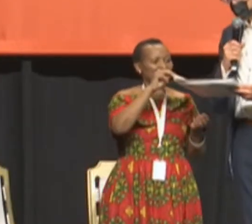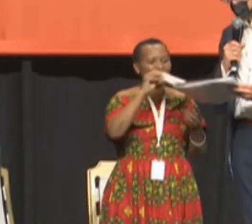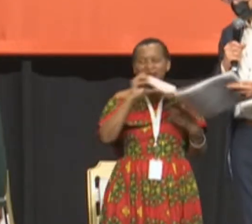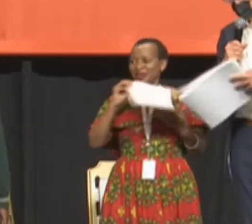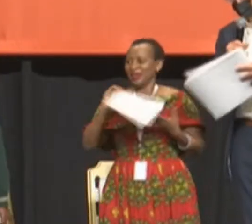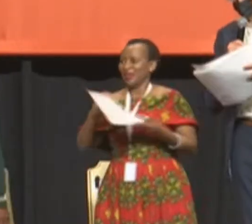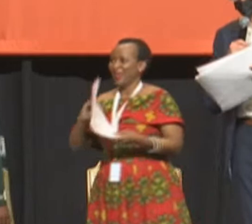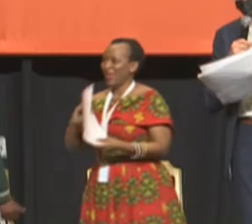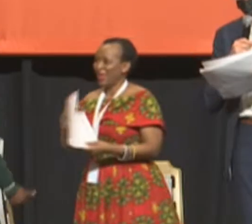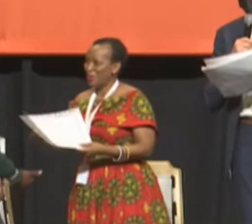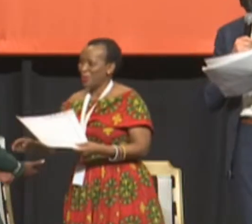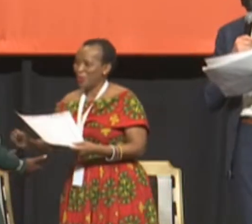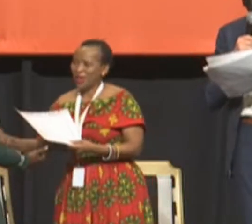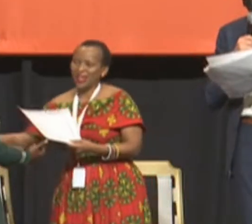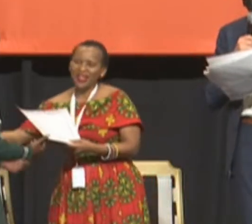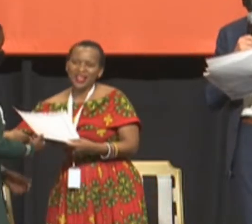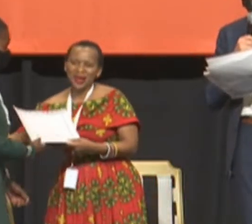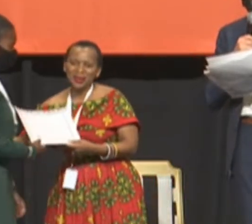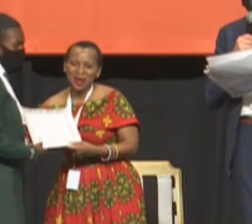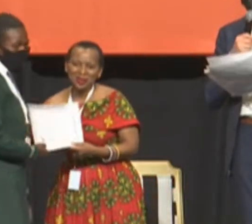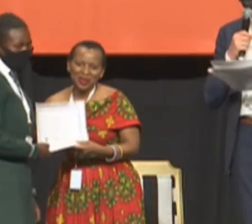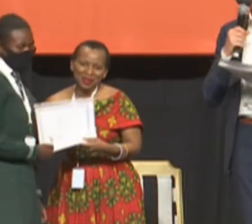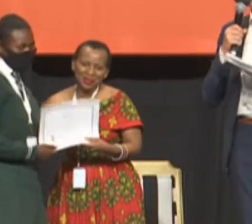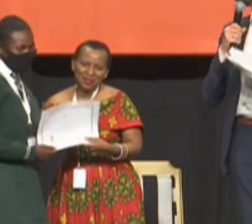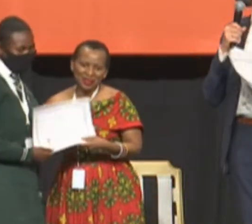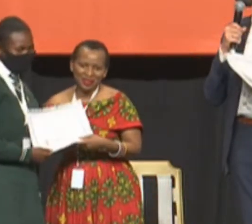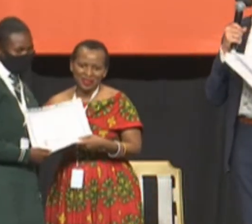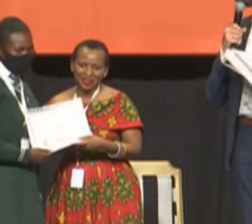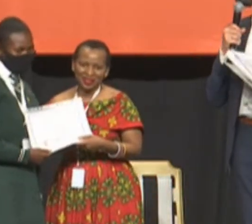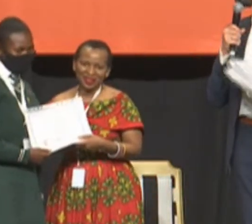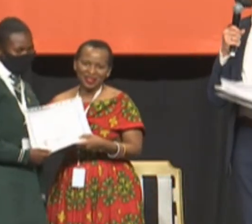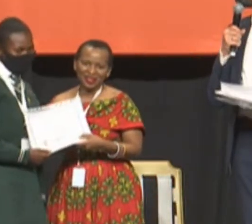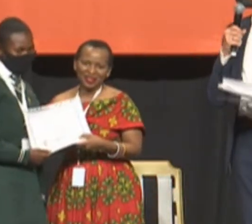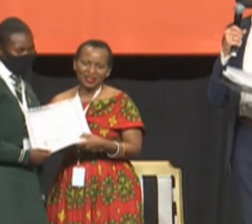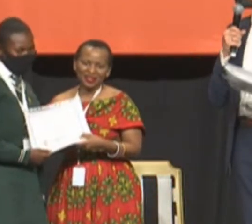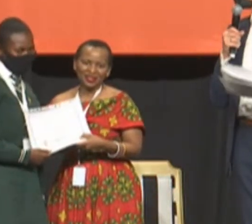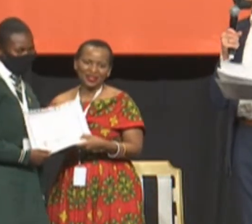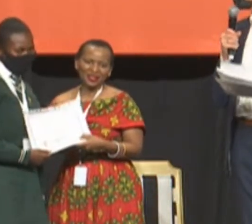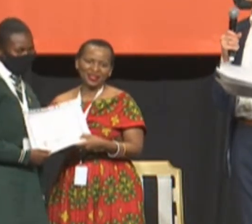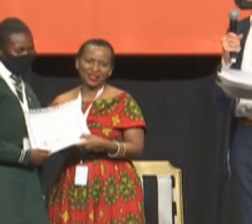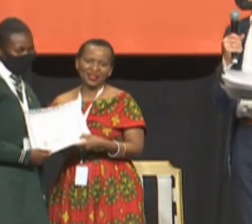Meas Elias, and afterwards Sihle Mbadu.